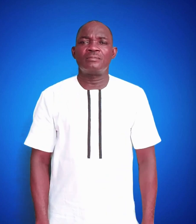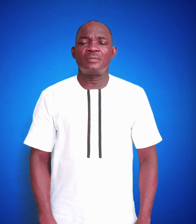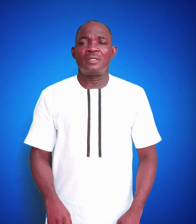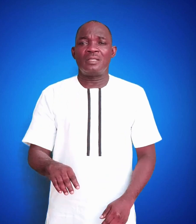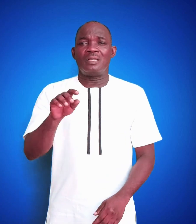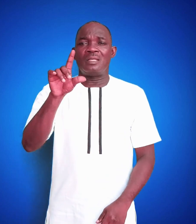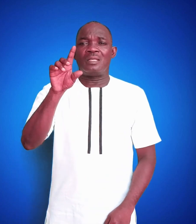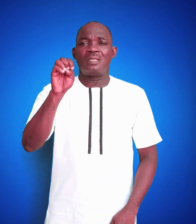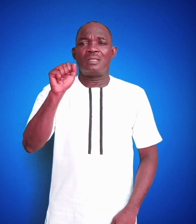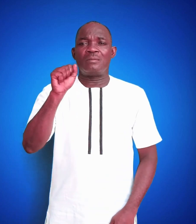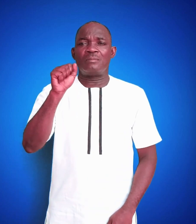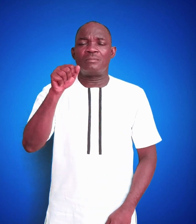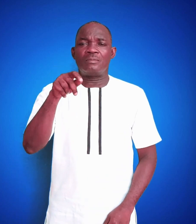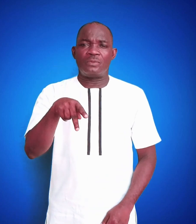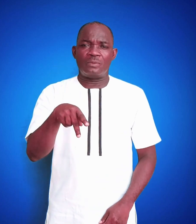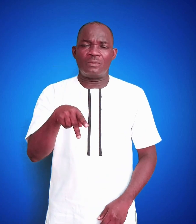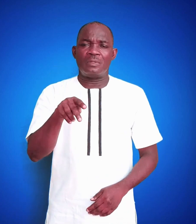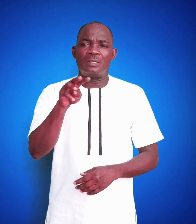LEAP